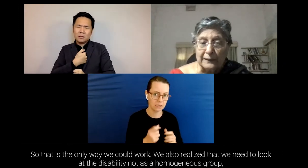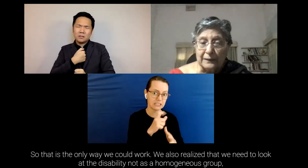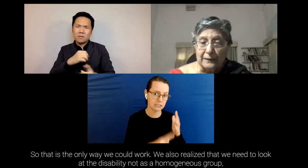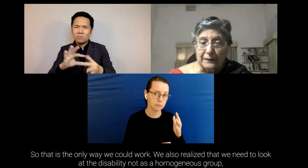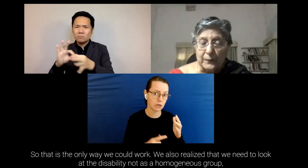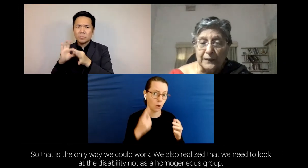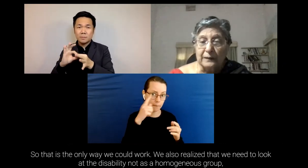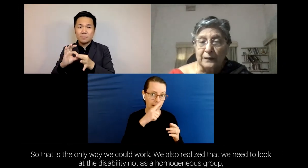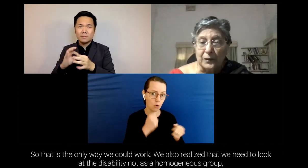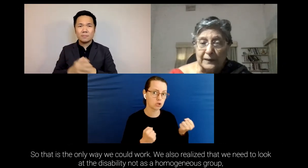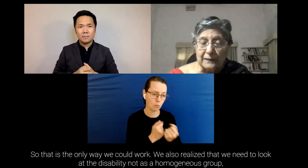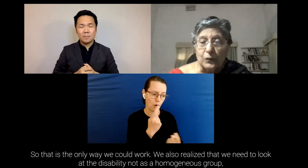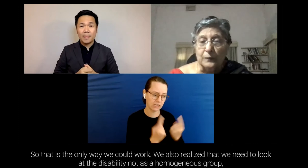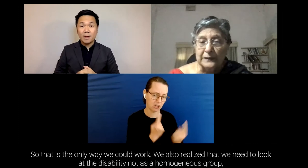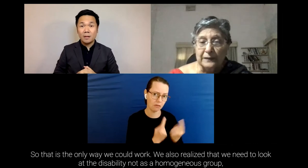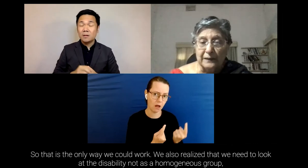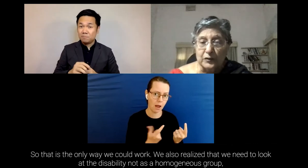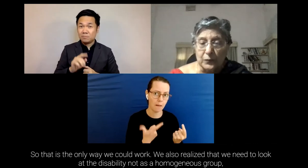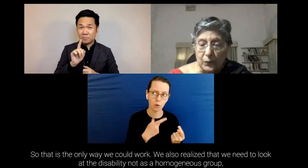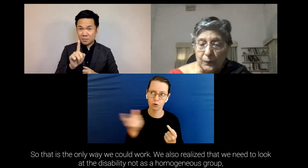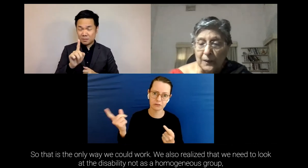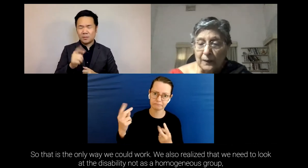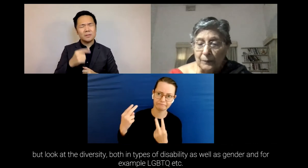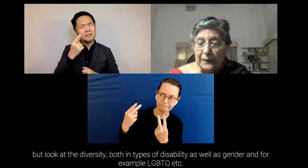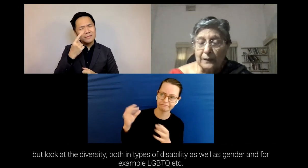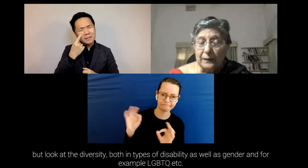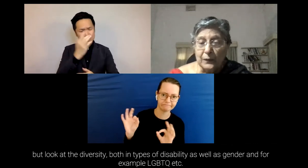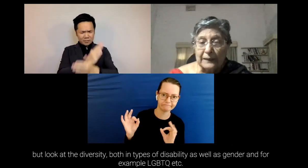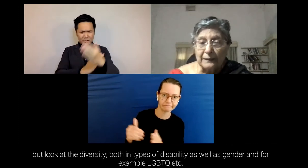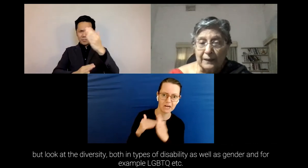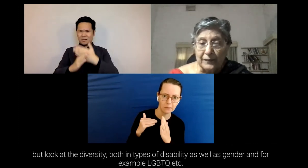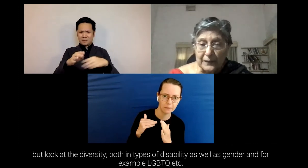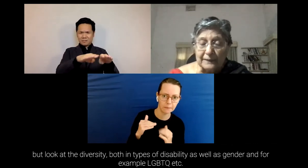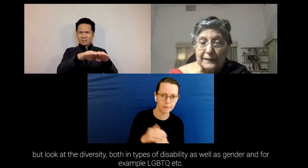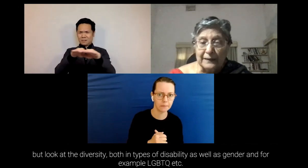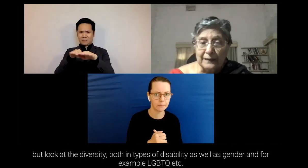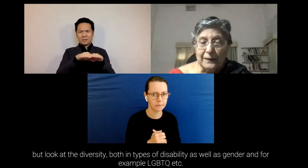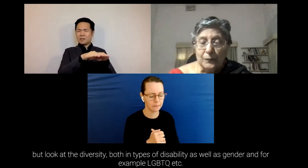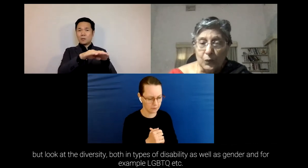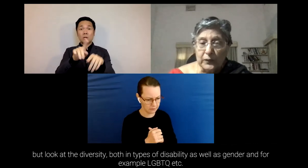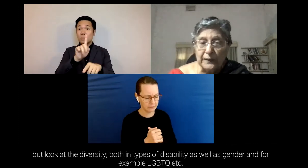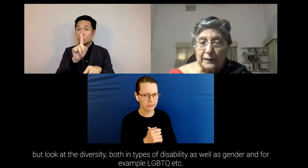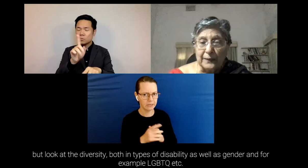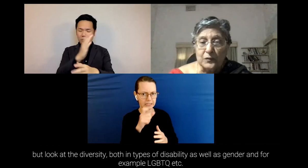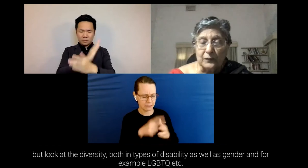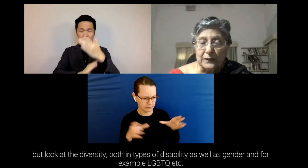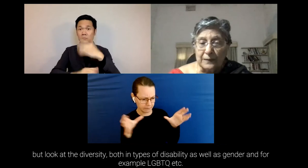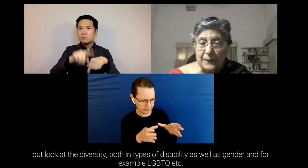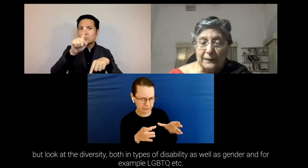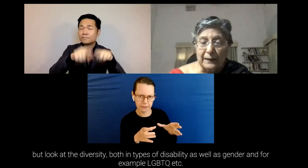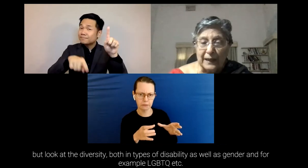look at disability not as a homogeneous group, but look at the diversity, both in types